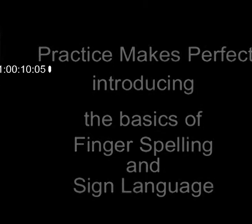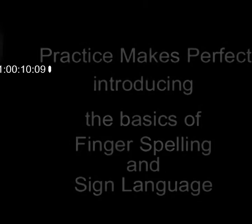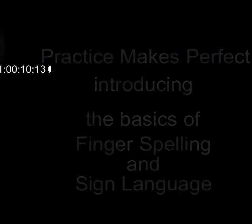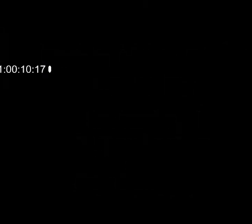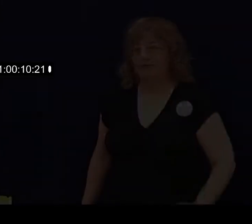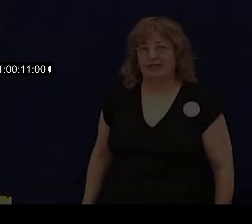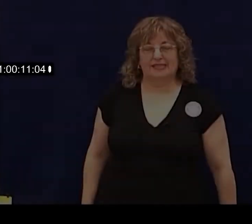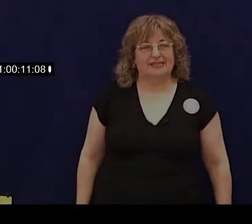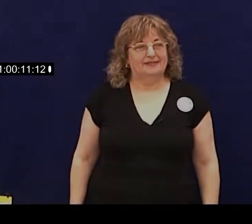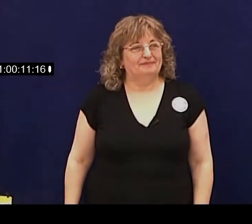Right.